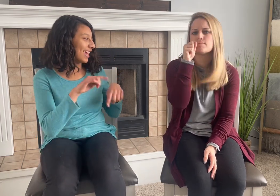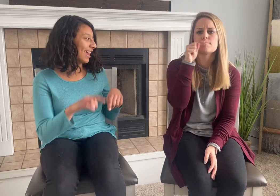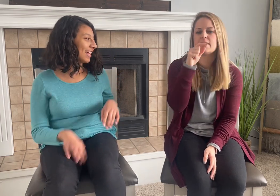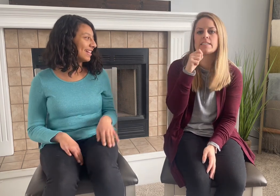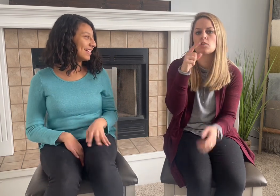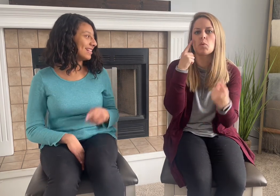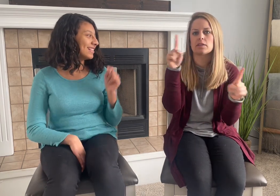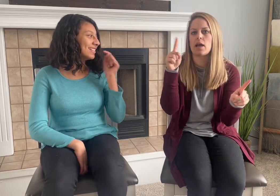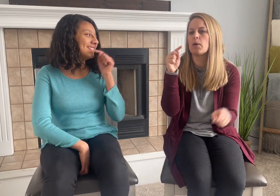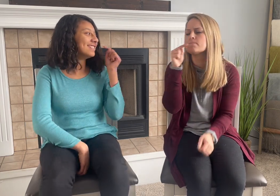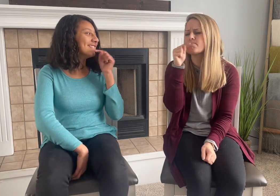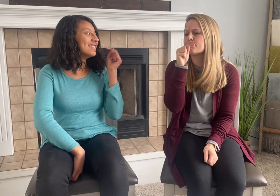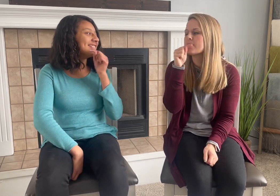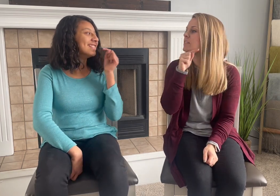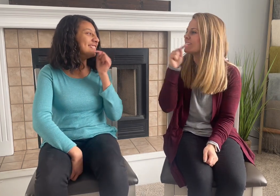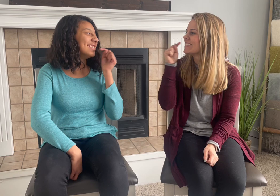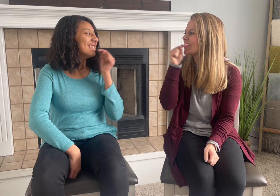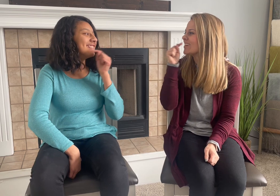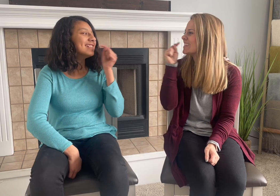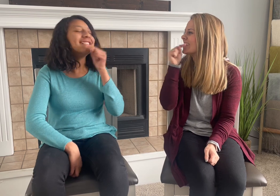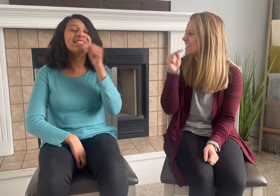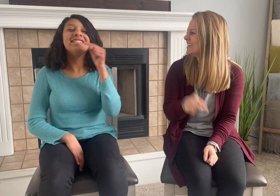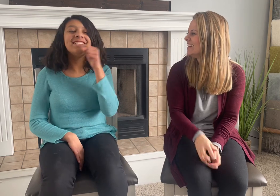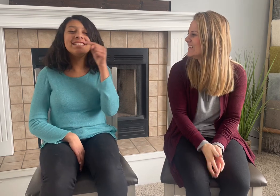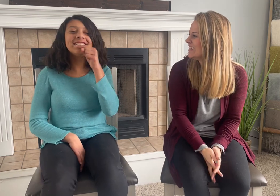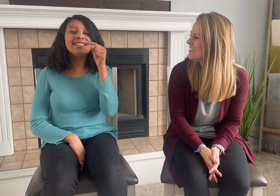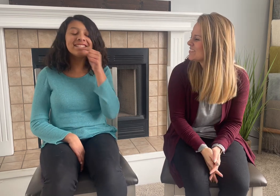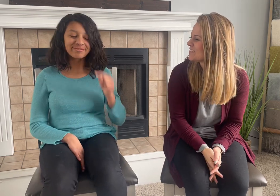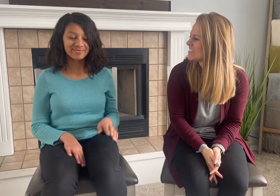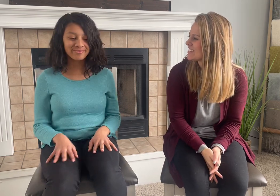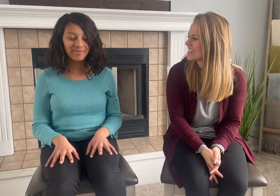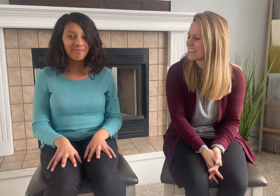it doesn't work that way. It doesn't show your teeth, brush your teeth.